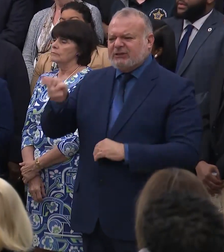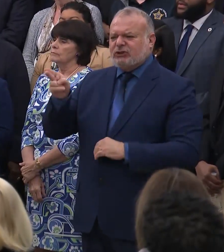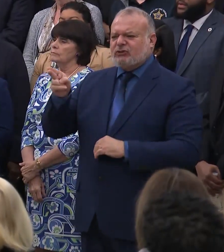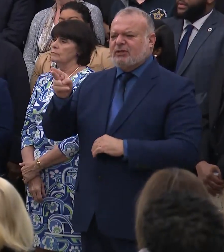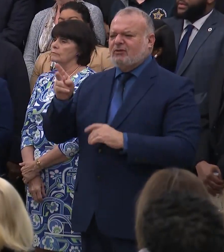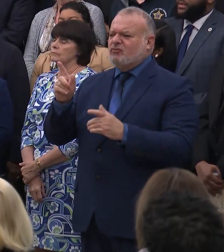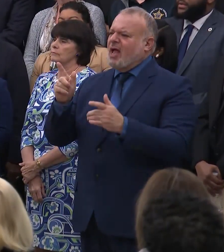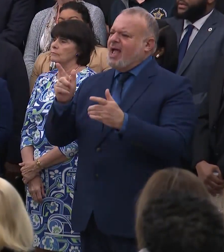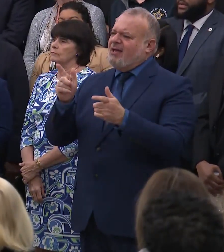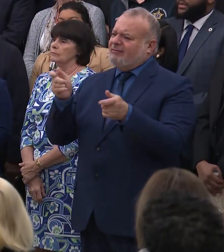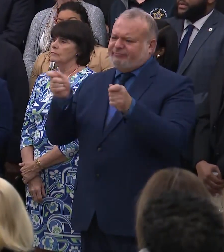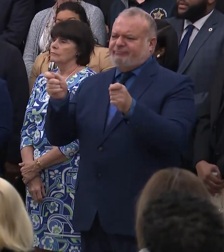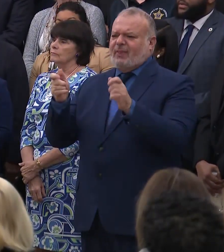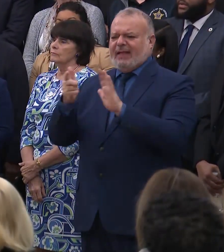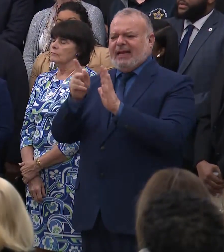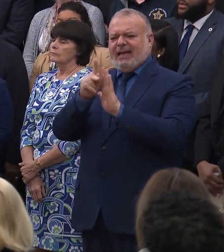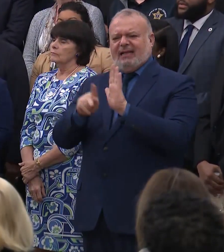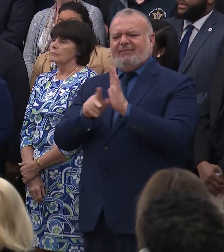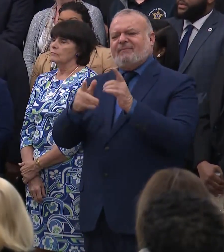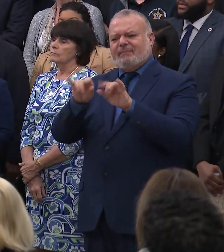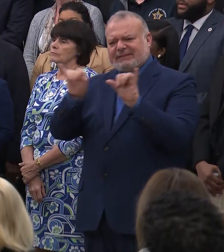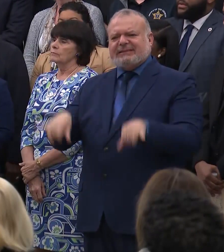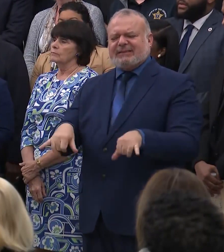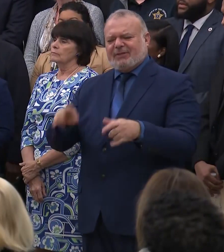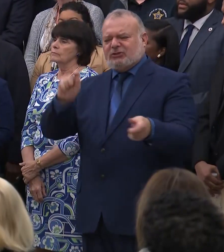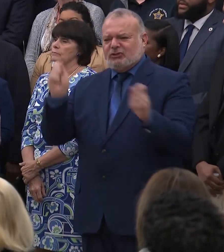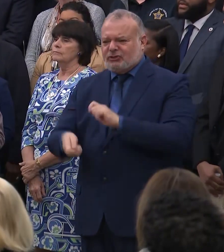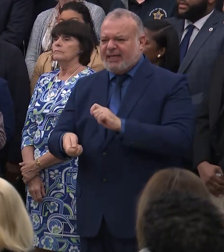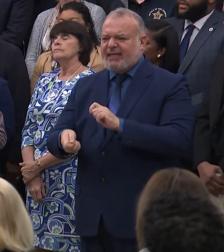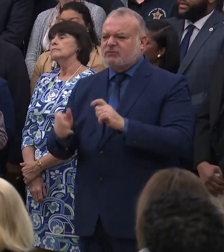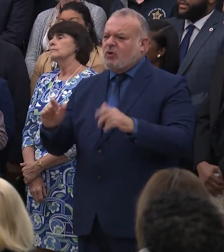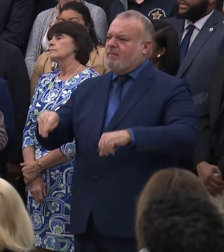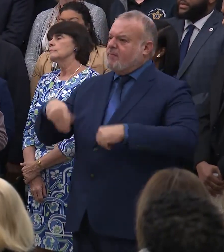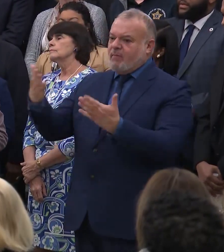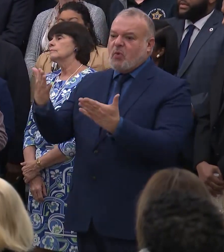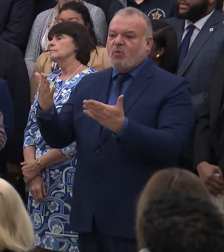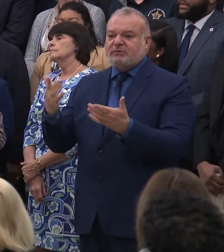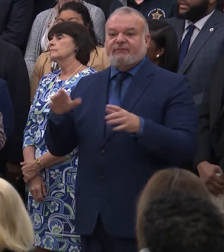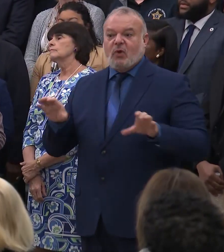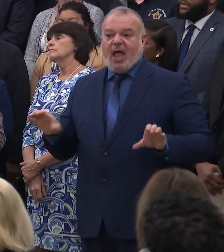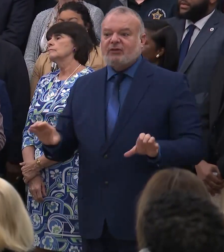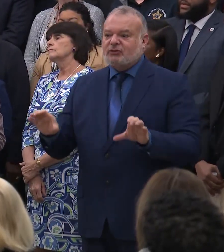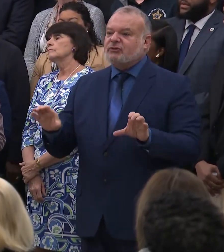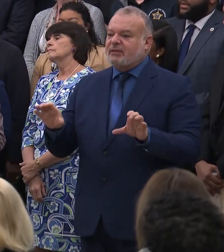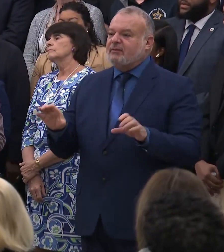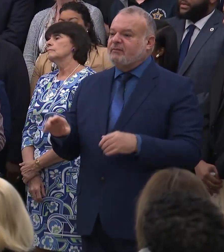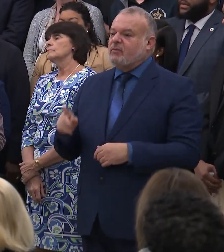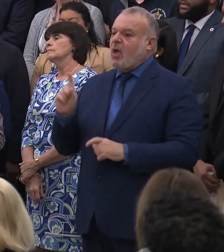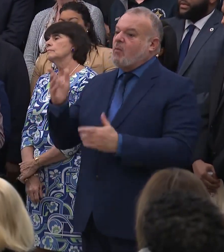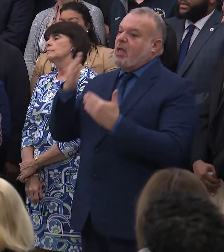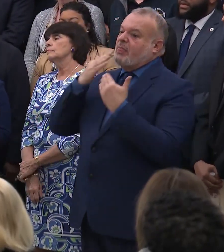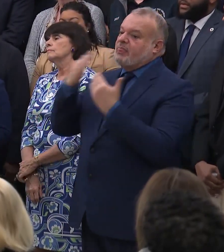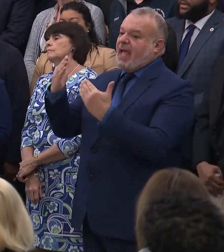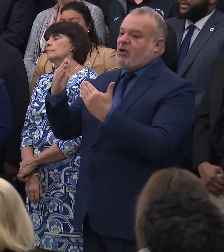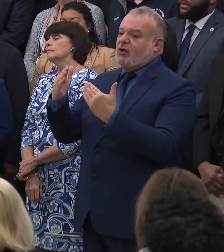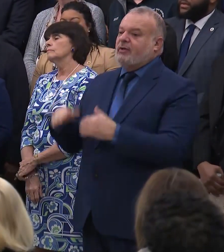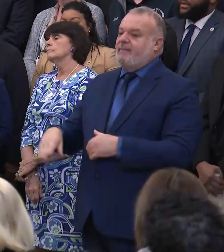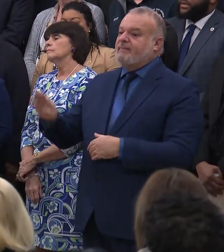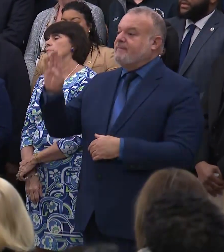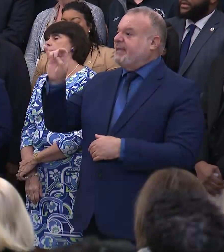disparities, including, of course, with this proposed action. I also want to thank the Biden and Harris administration for